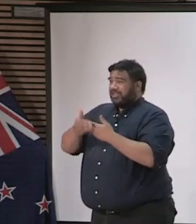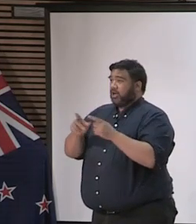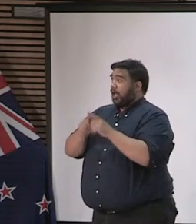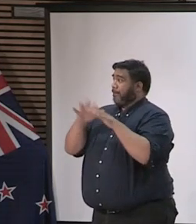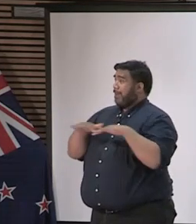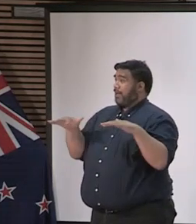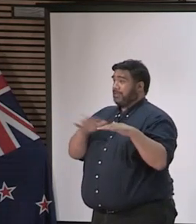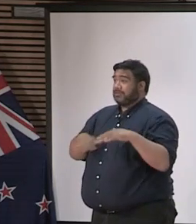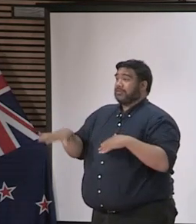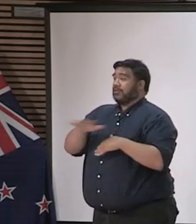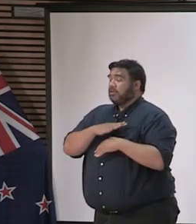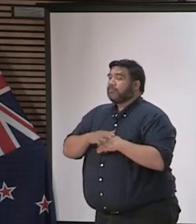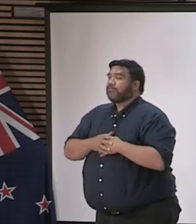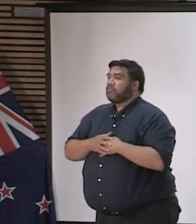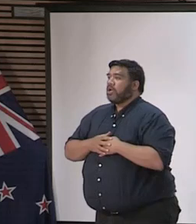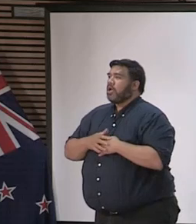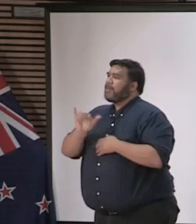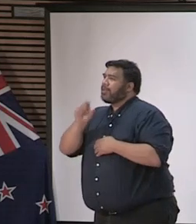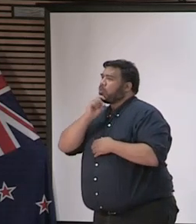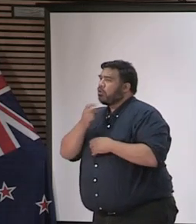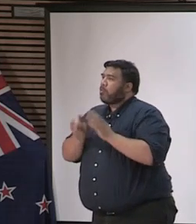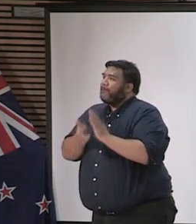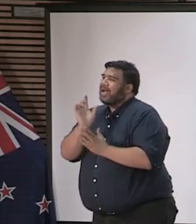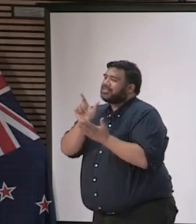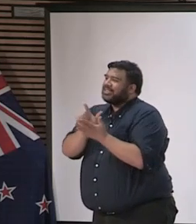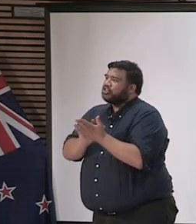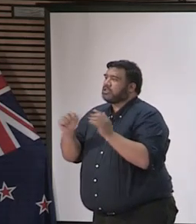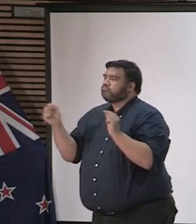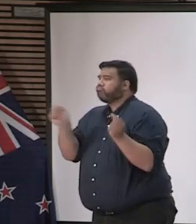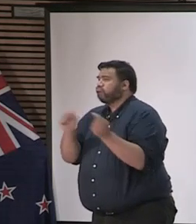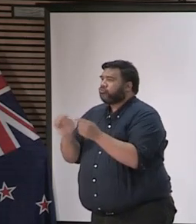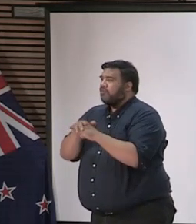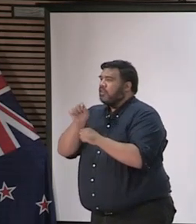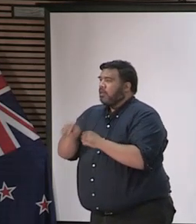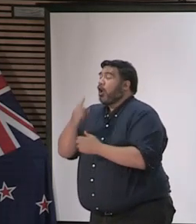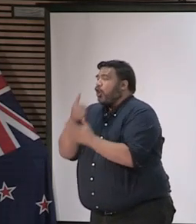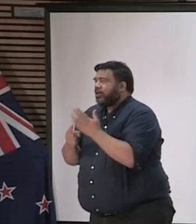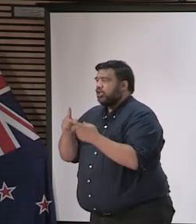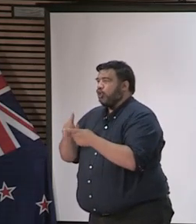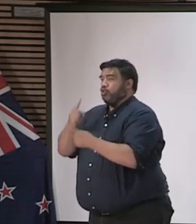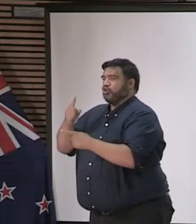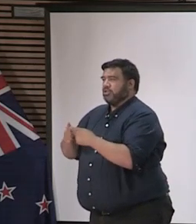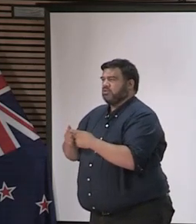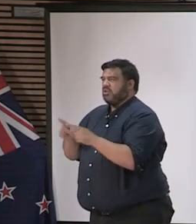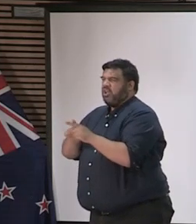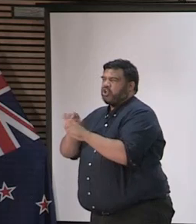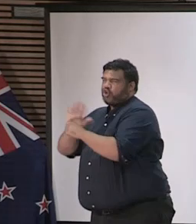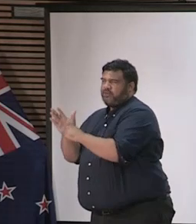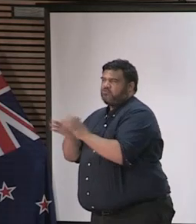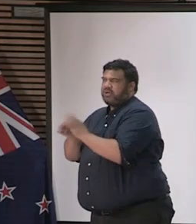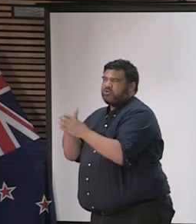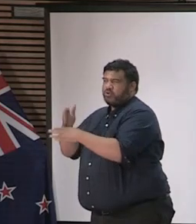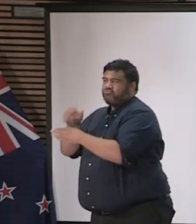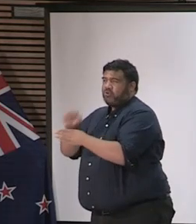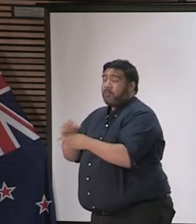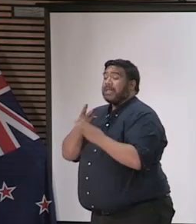urgent COVID-related legislation. There's been some concern about select committees still carrying out their work on non-COVID legislation,